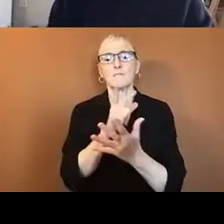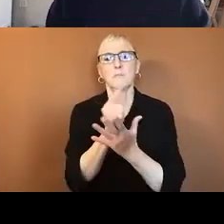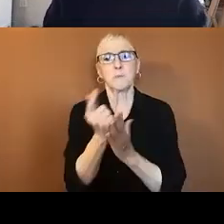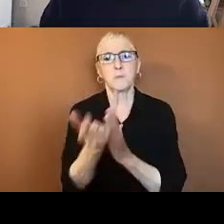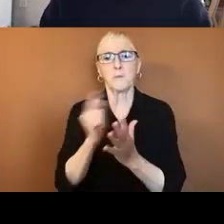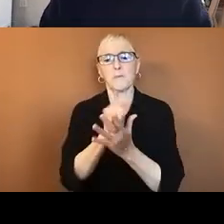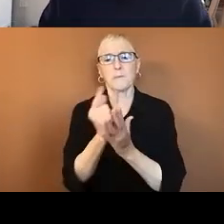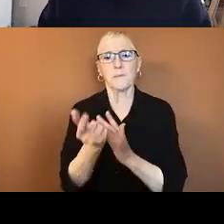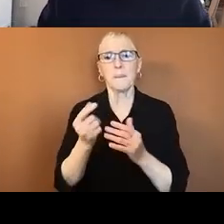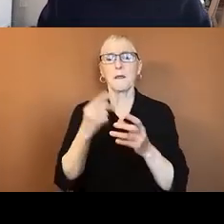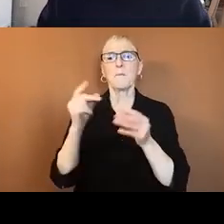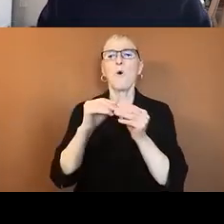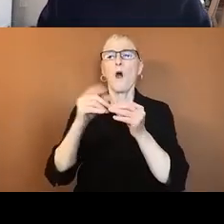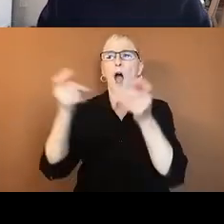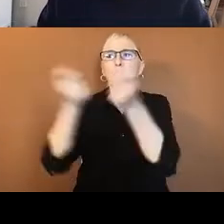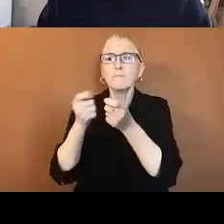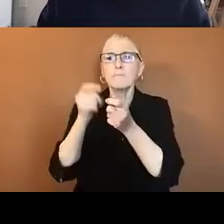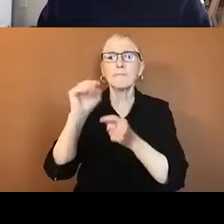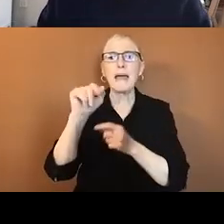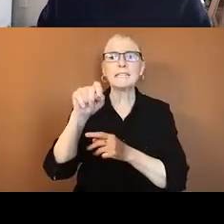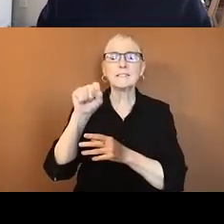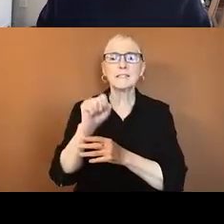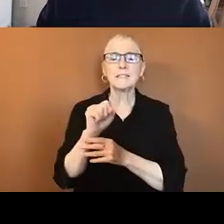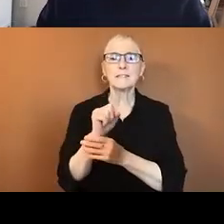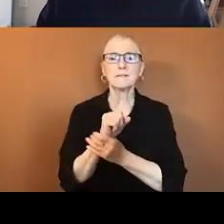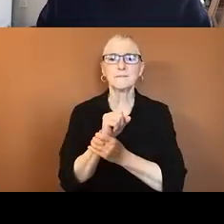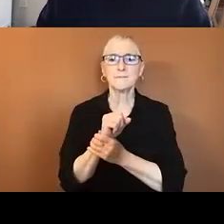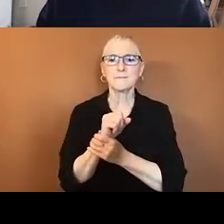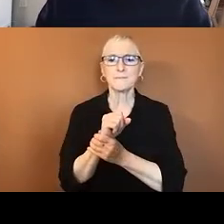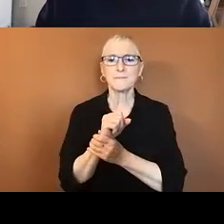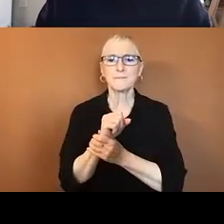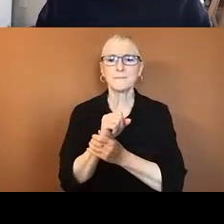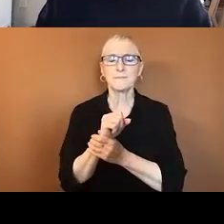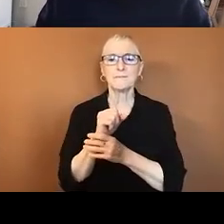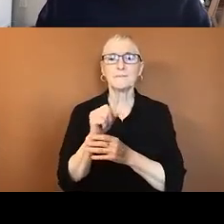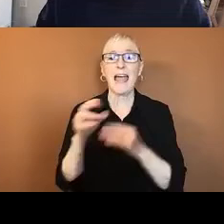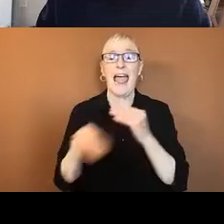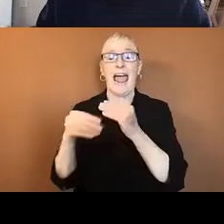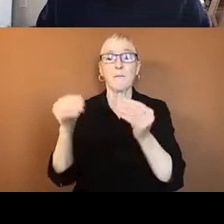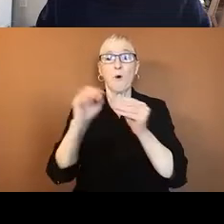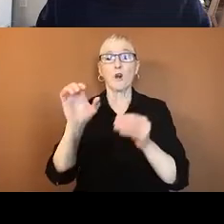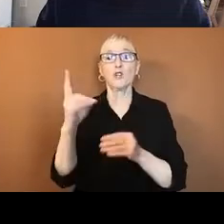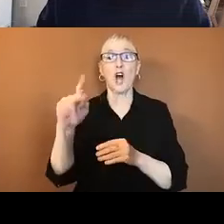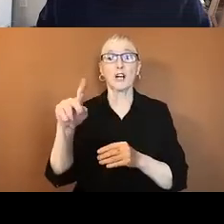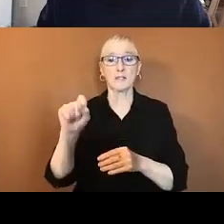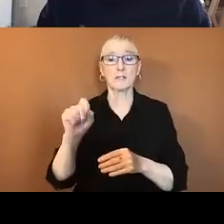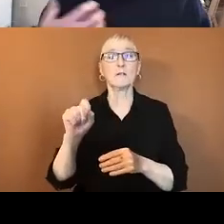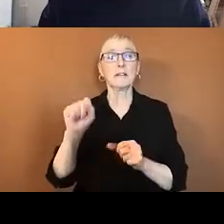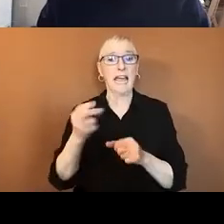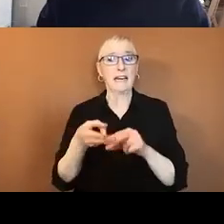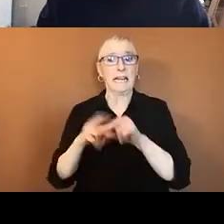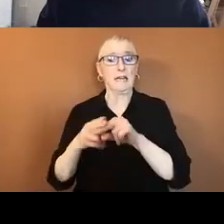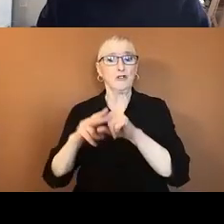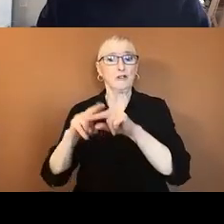a little bit more enticing for the mates. adding more chucks does increase